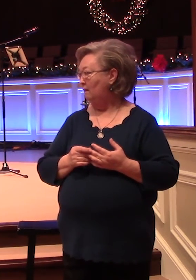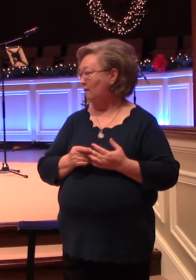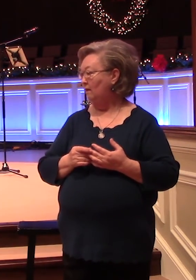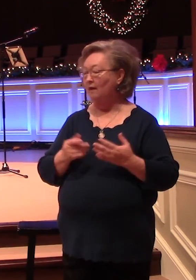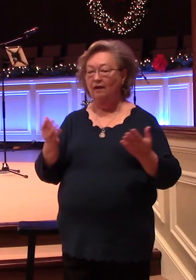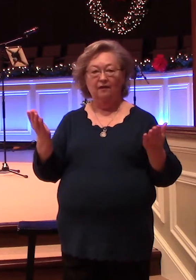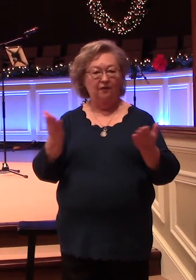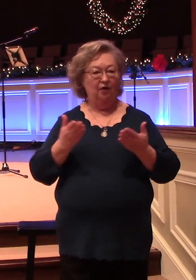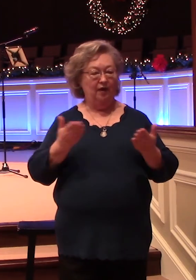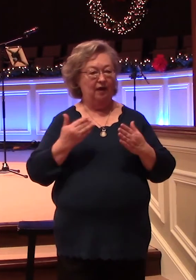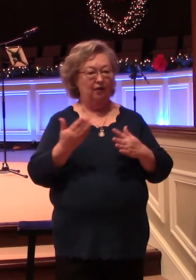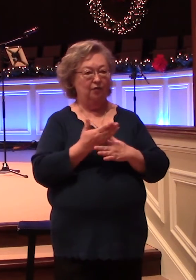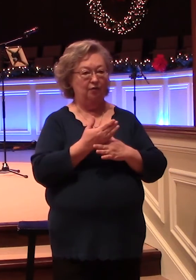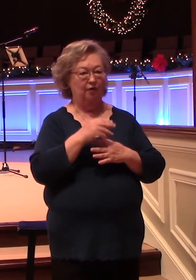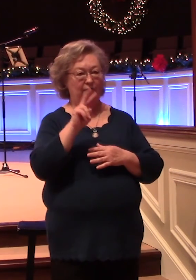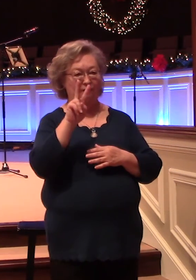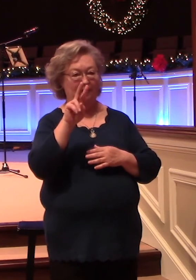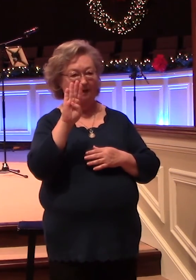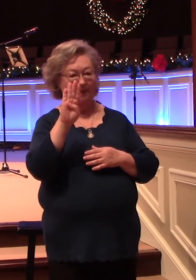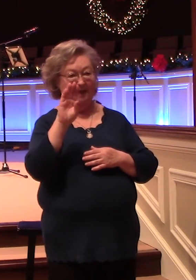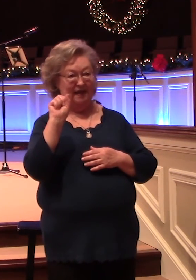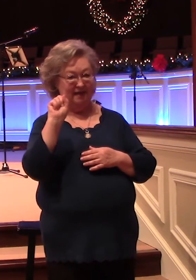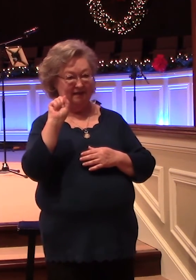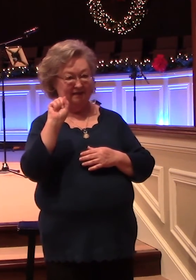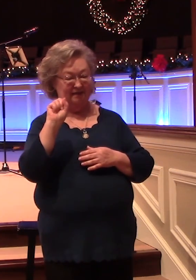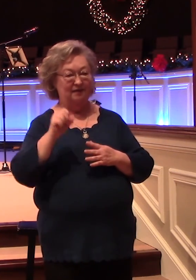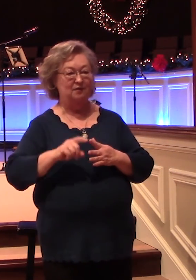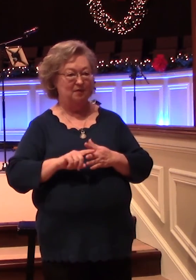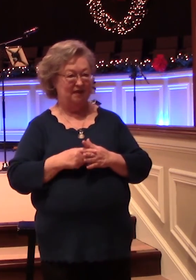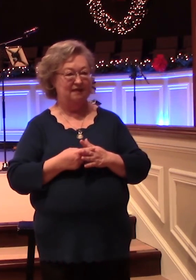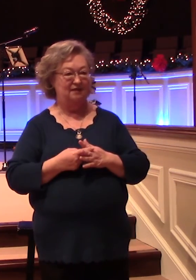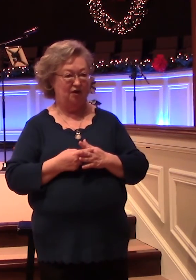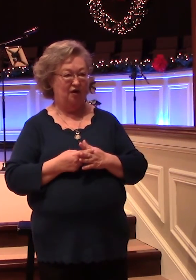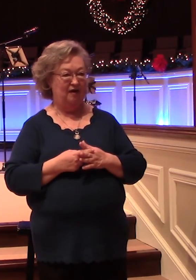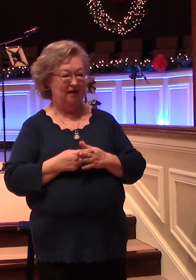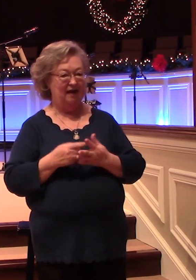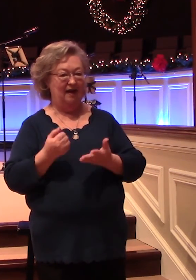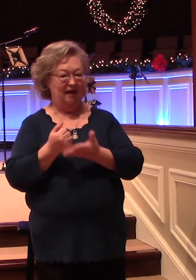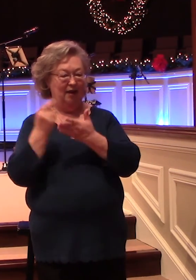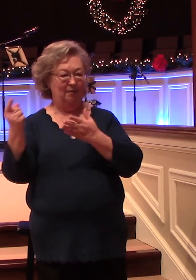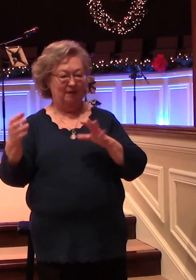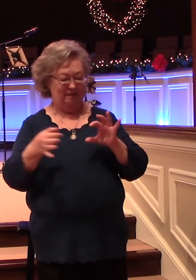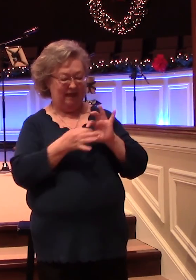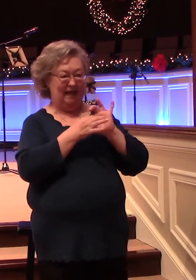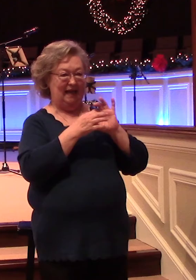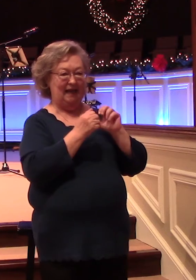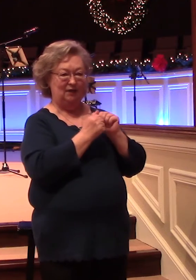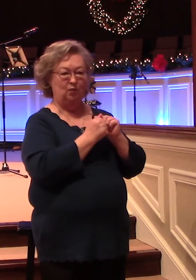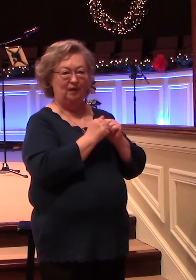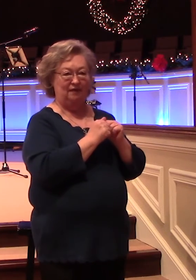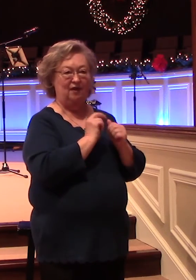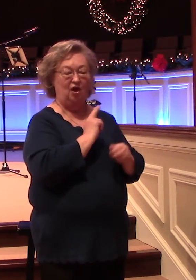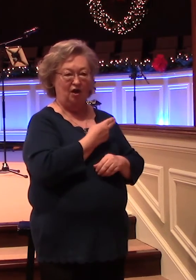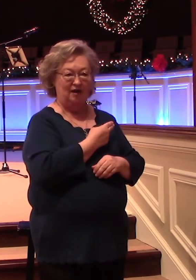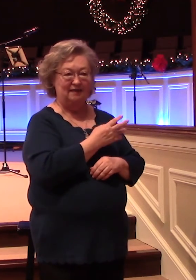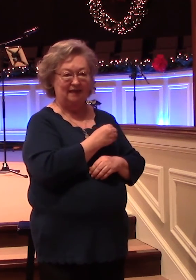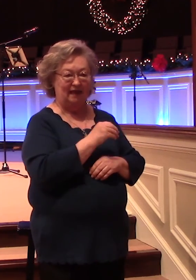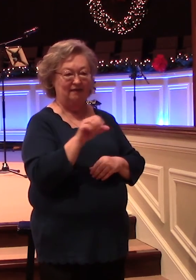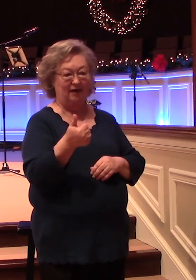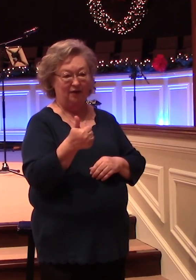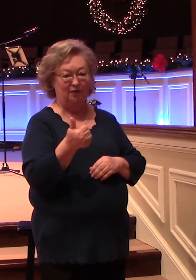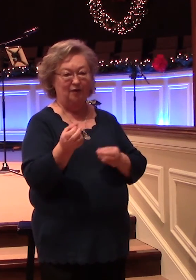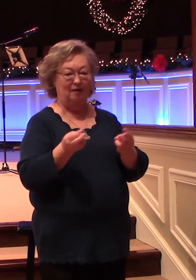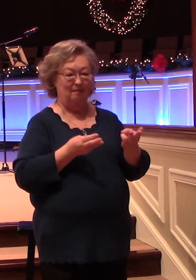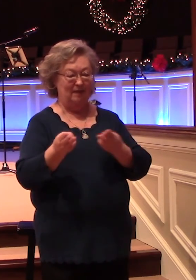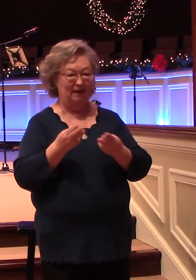children's ministry of our church. Really helped the Moys connect with us along with all the other ministries of our church. But they love Jesus.